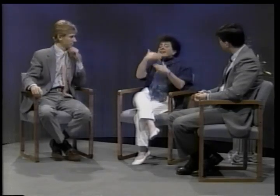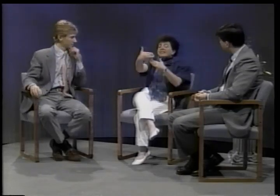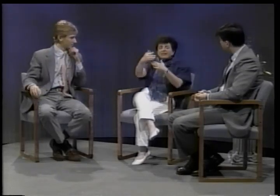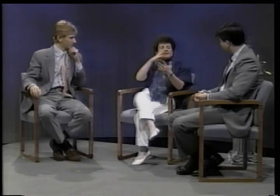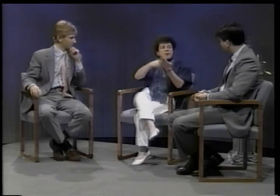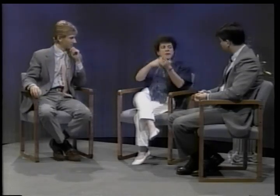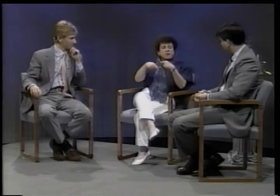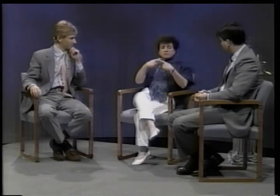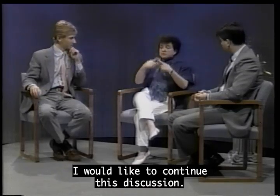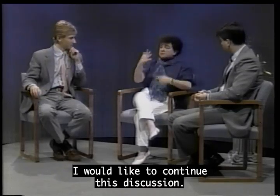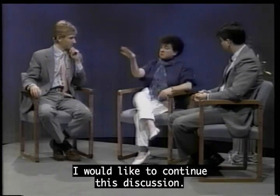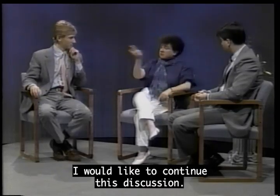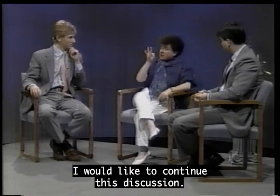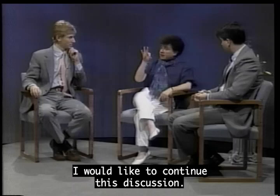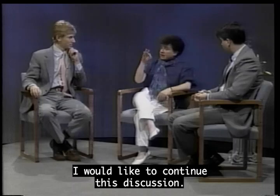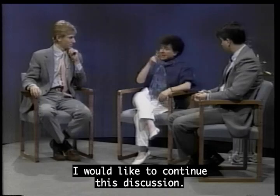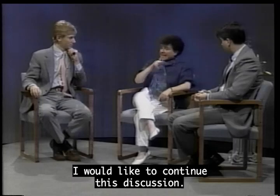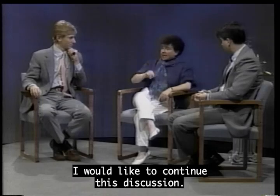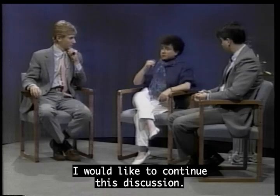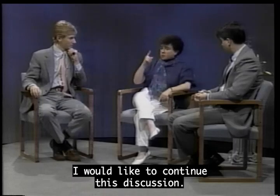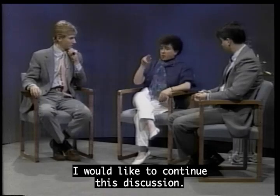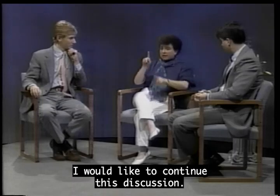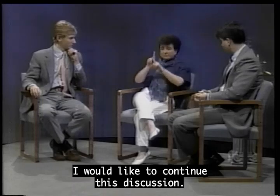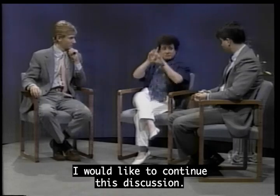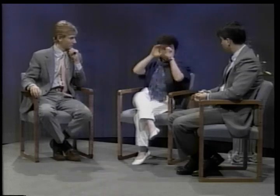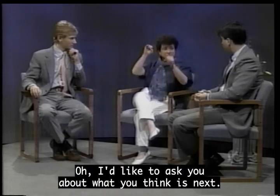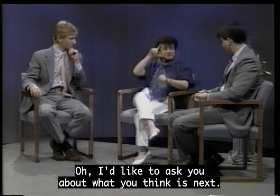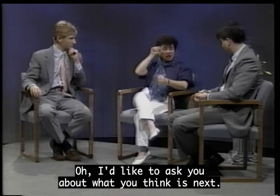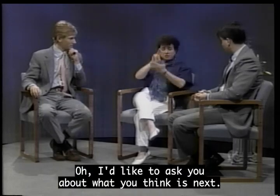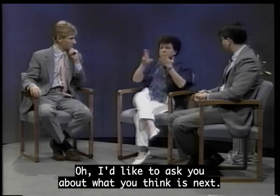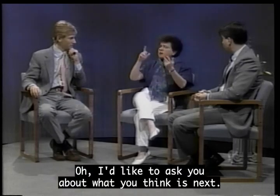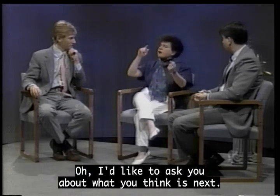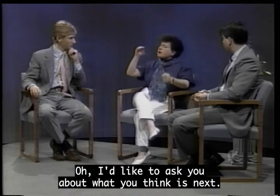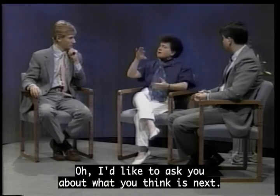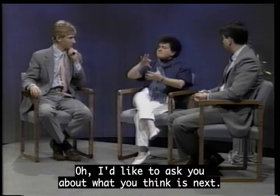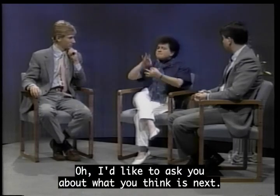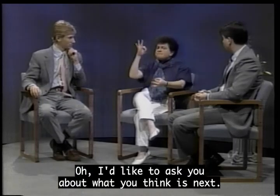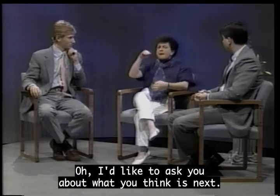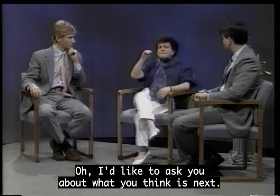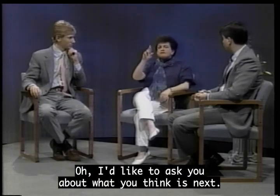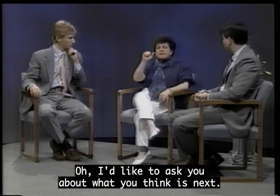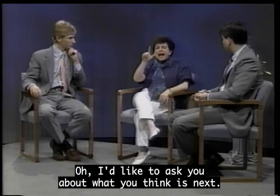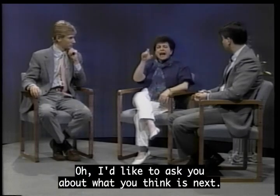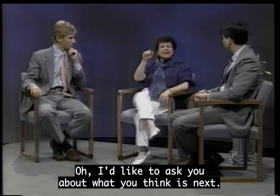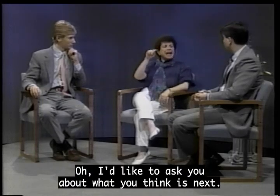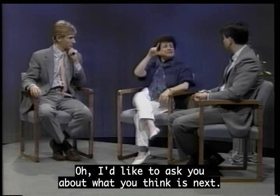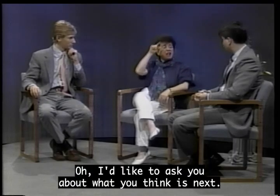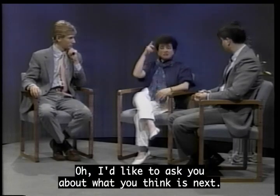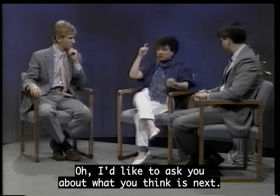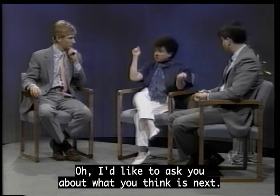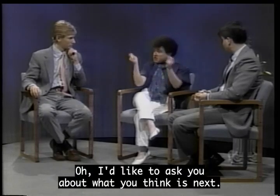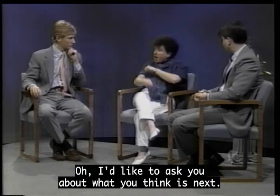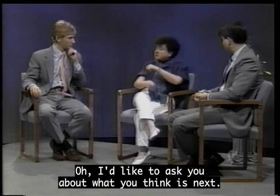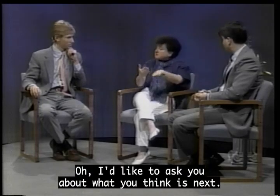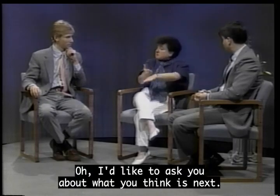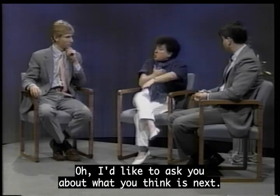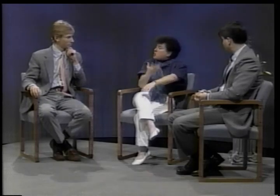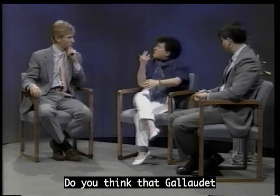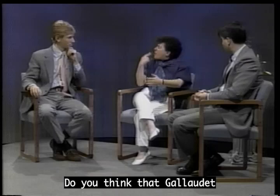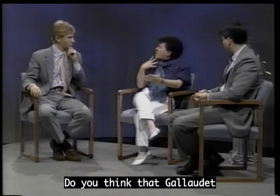I would like to continue this discussion. Oh, I'd like to ask you about what you think is next. Do